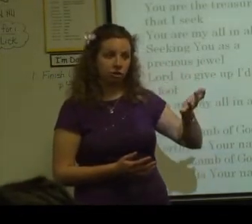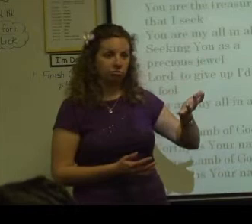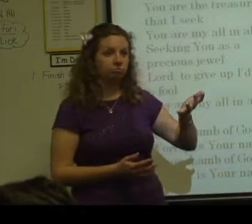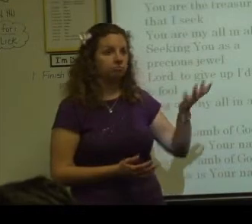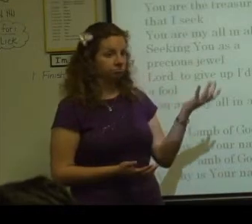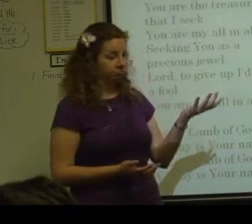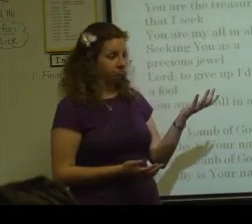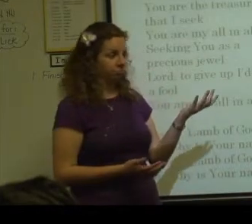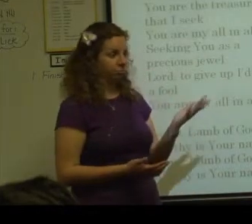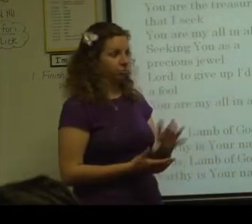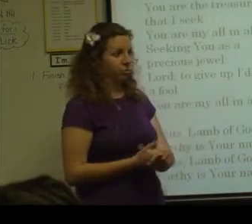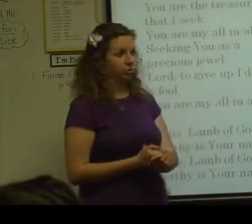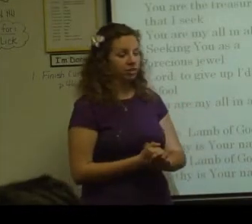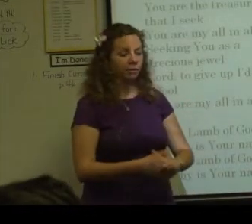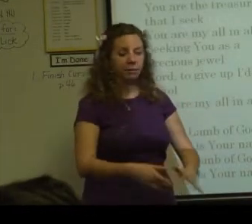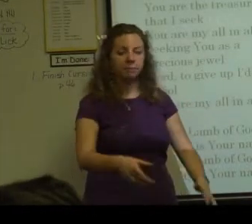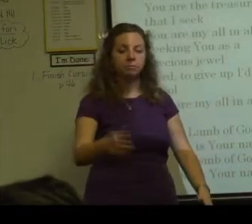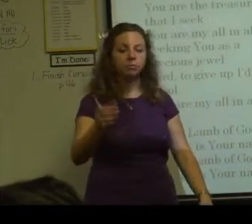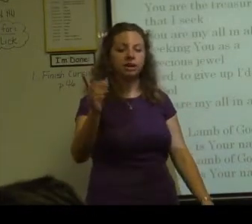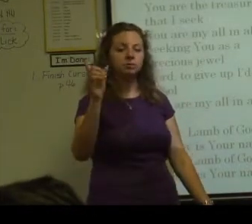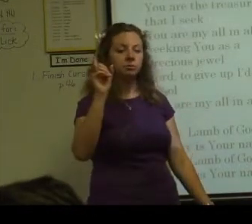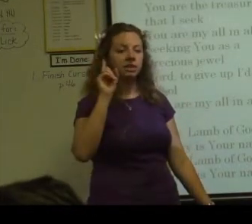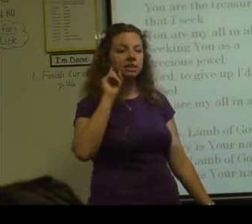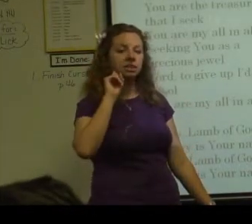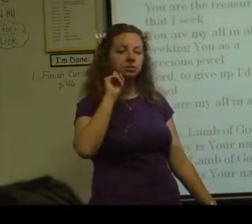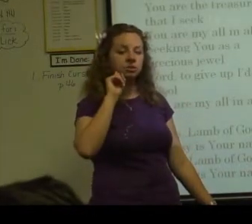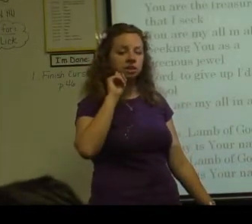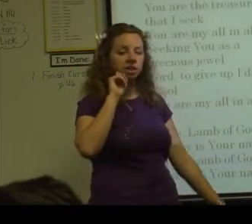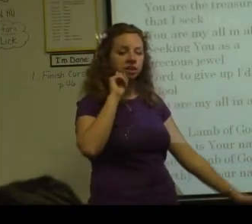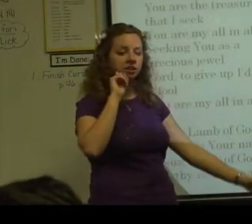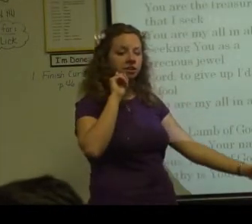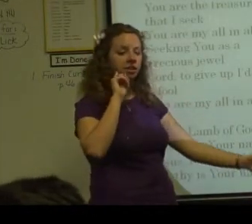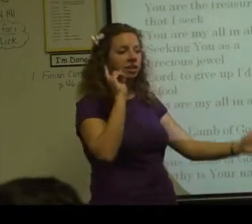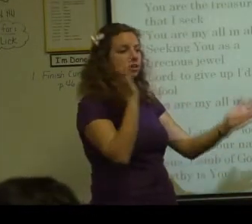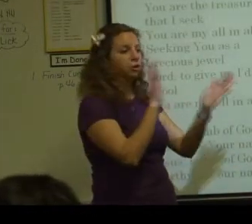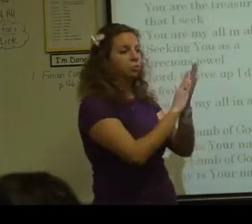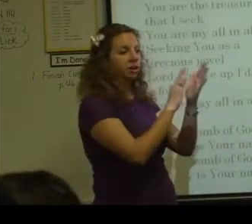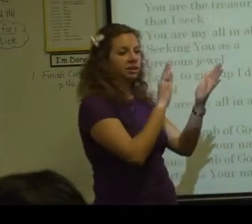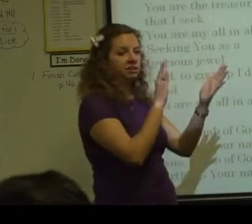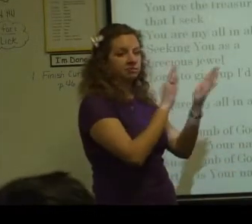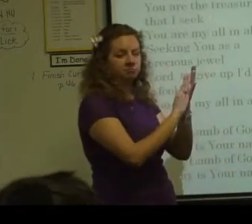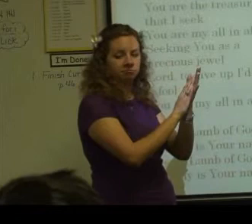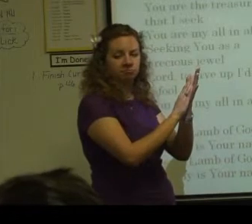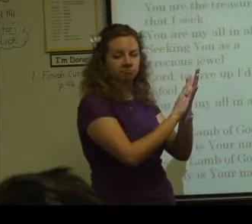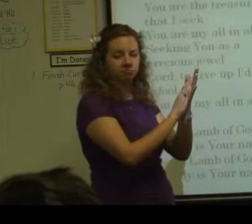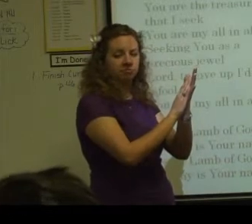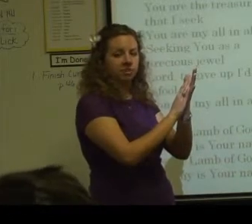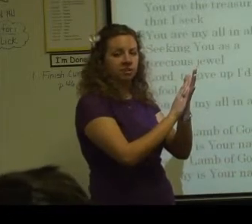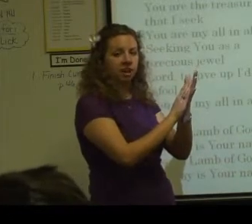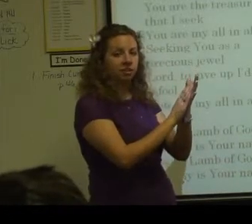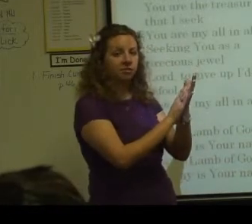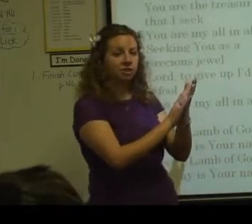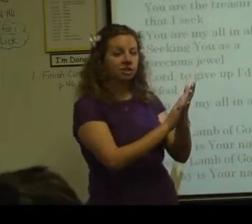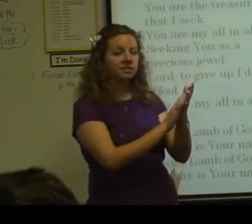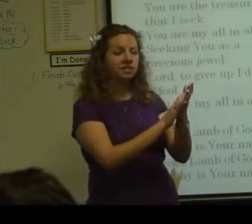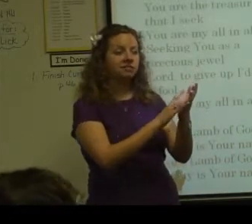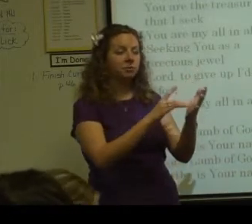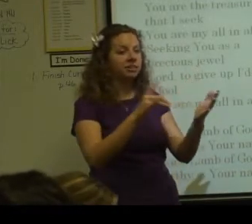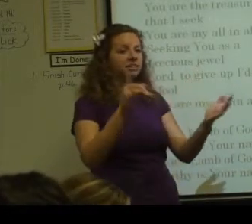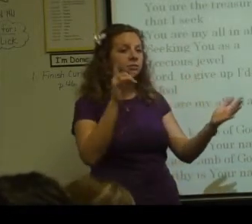So you can do it that way. Praise will be like this. You touch here. You go praise. The other version I've seen of praise that's